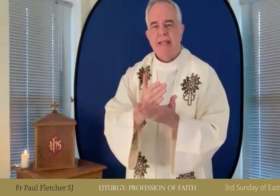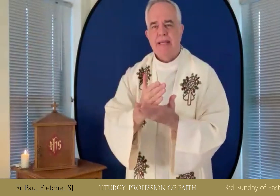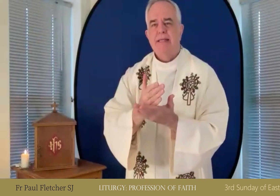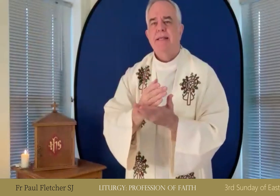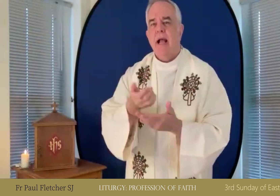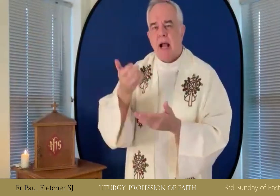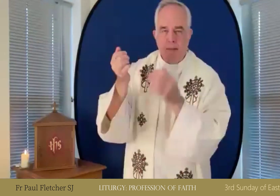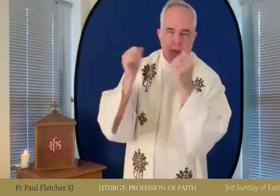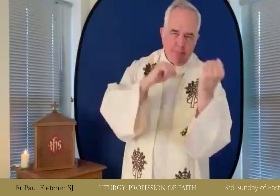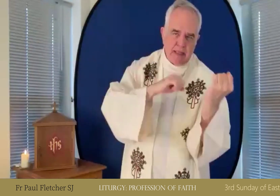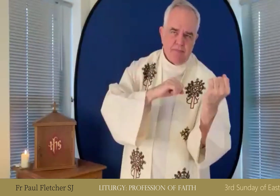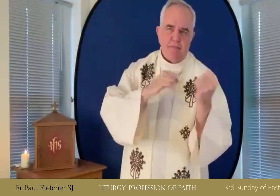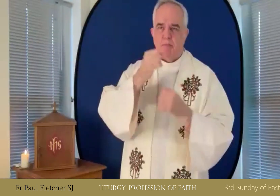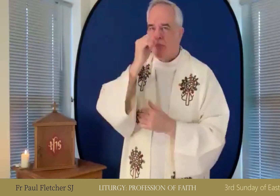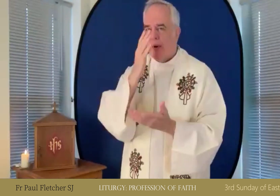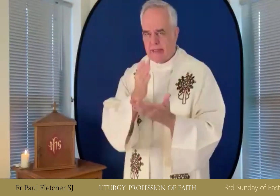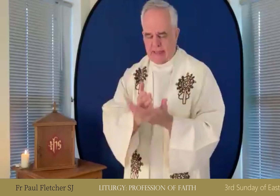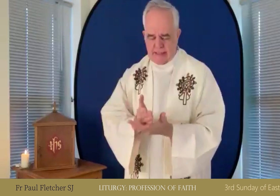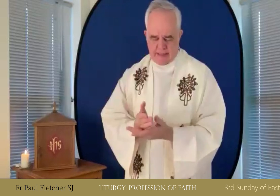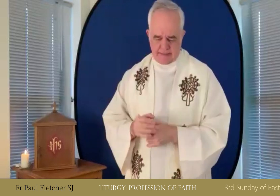promises, baptism promises.